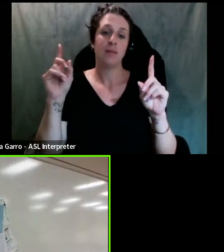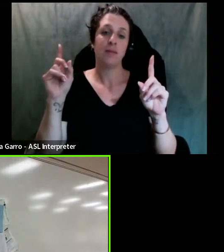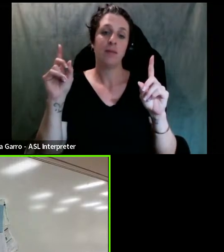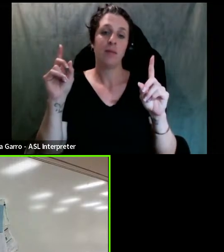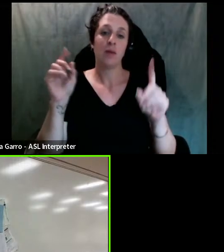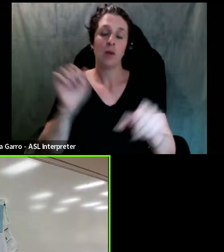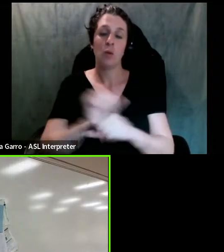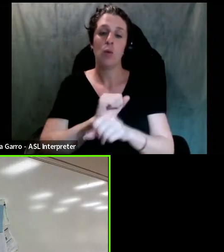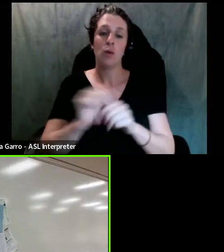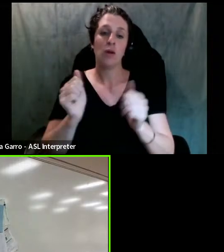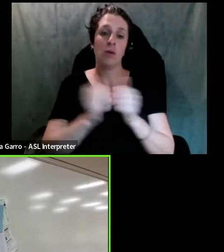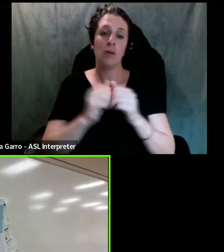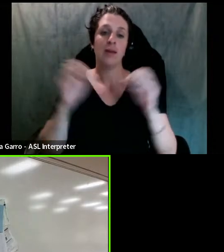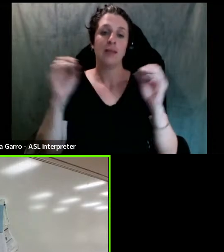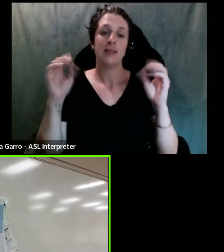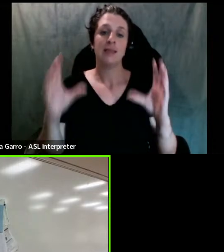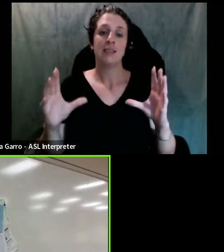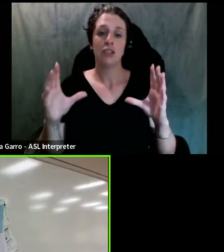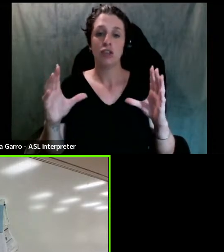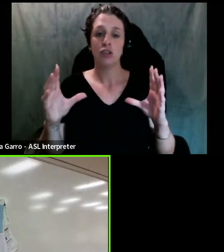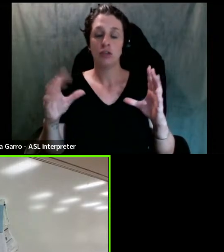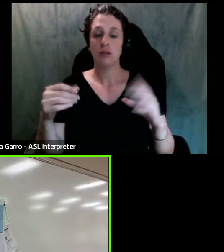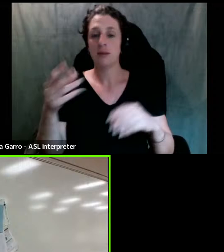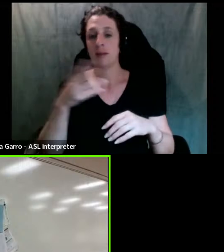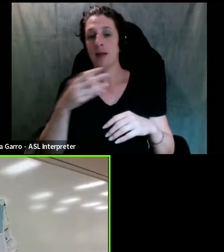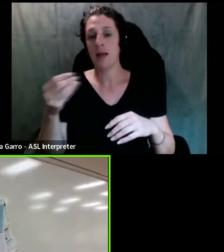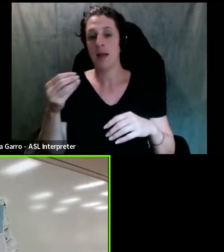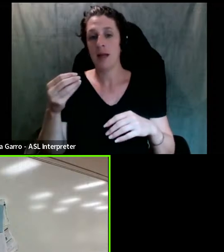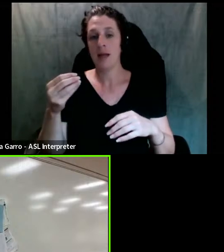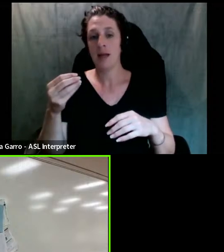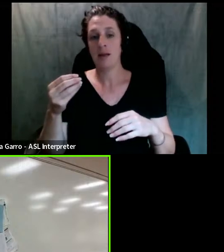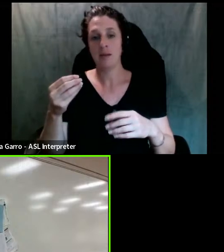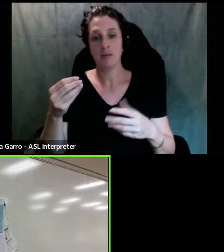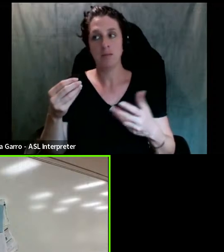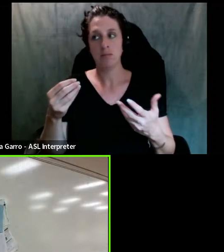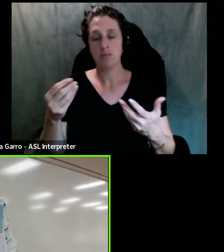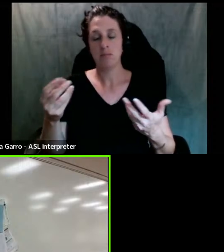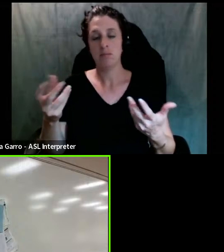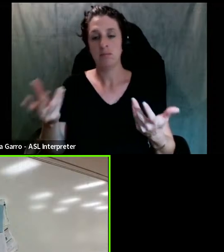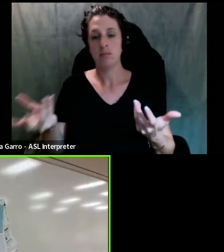working with the teachers there and incorporating